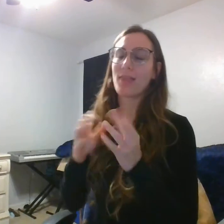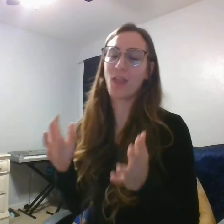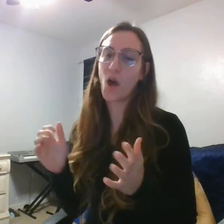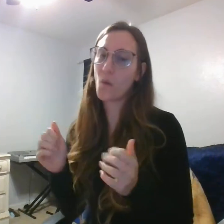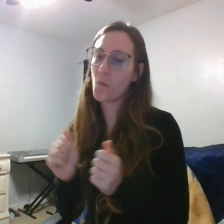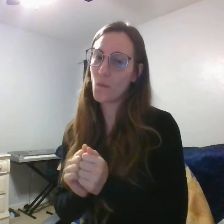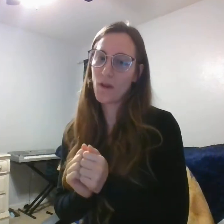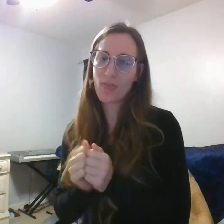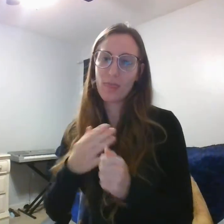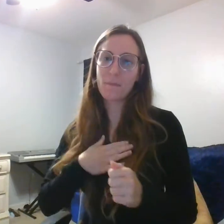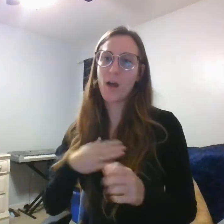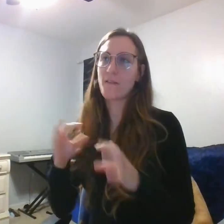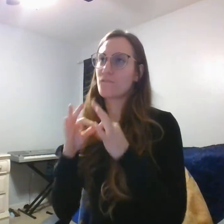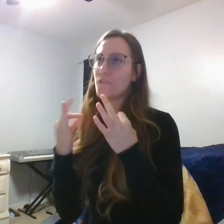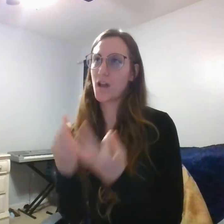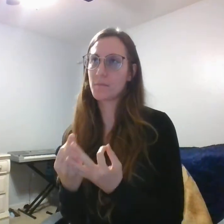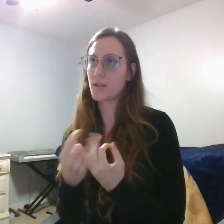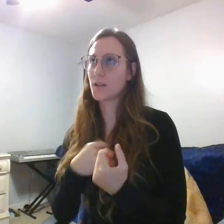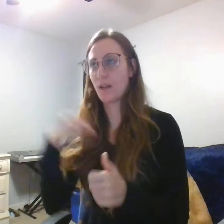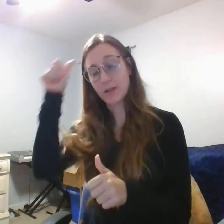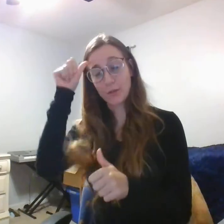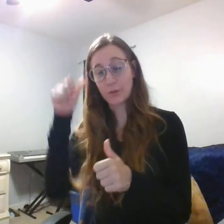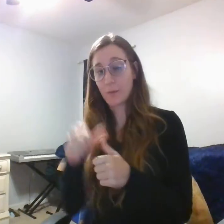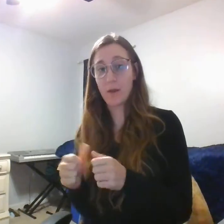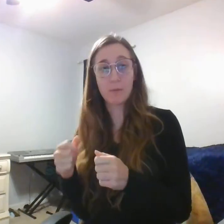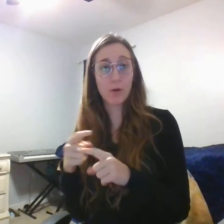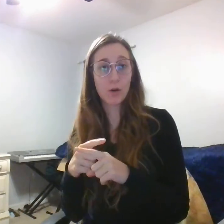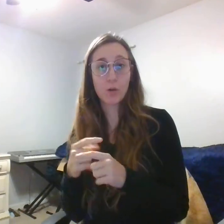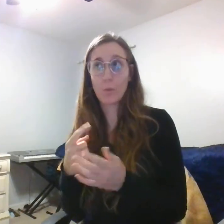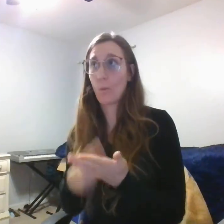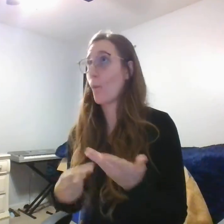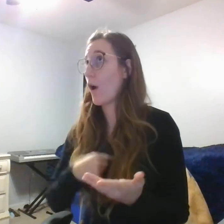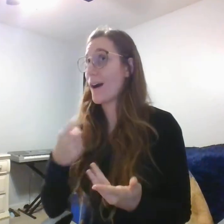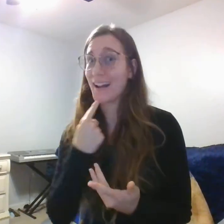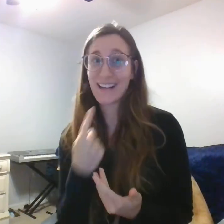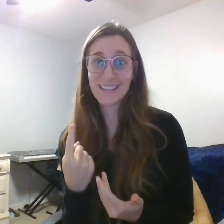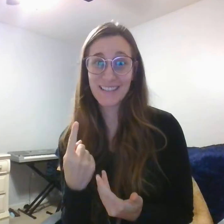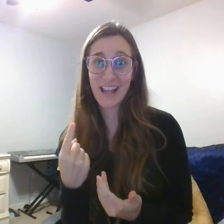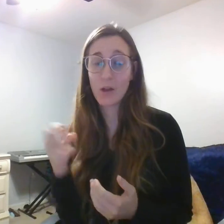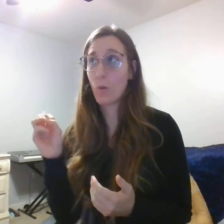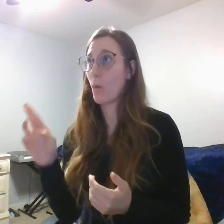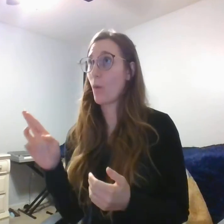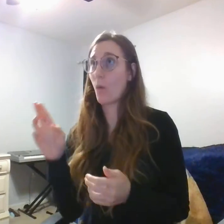so that's just an immediate thing that's making me feel a little bit wonky. But